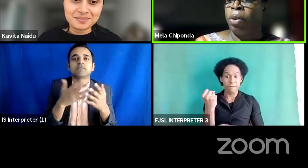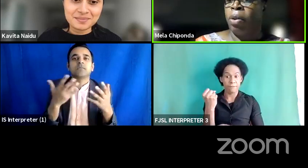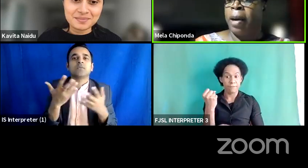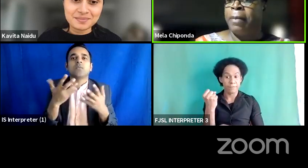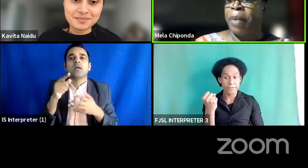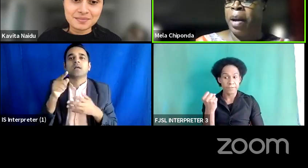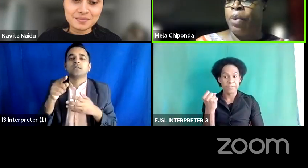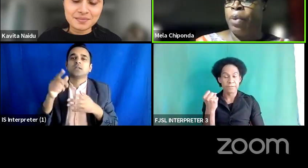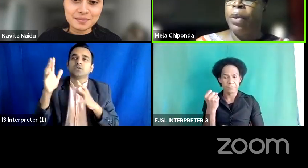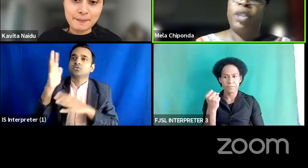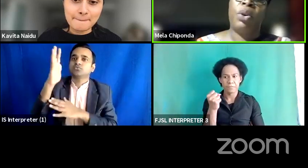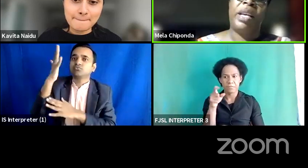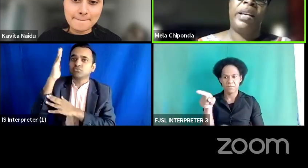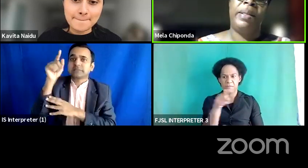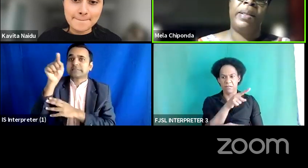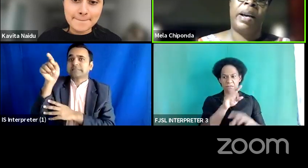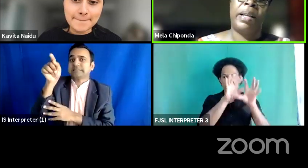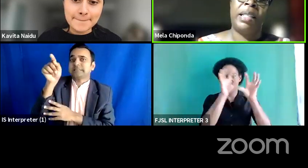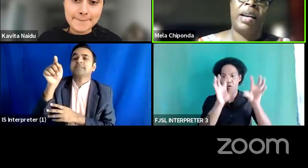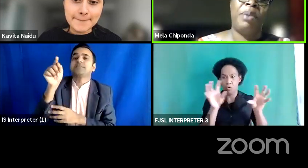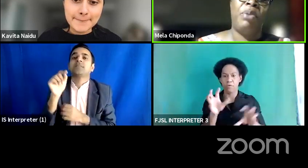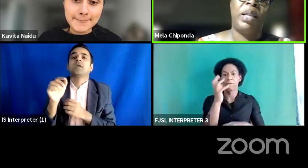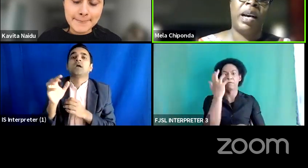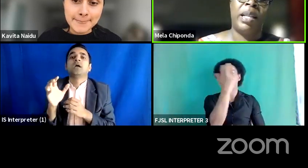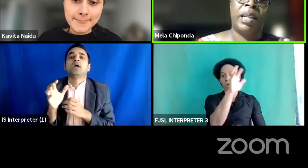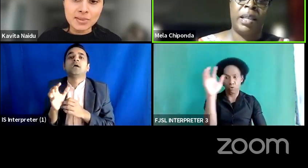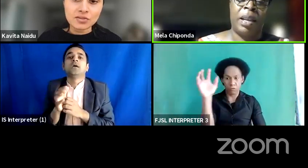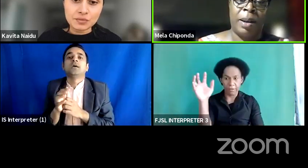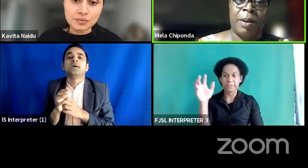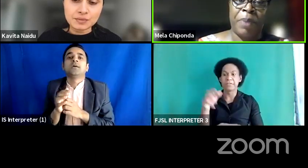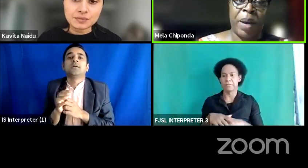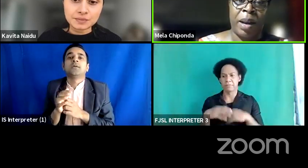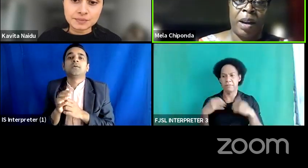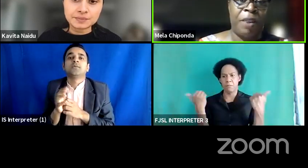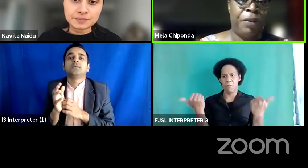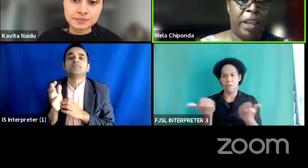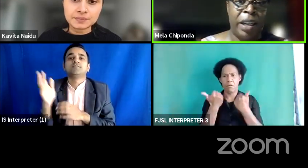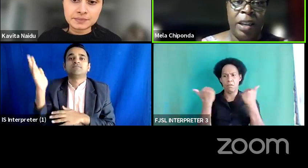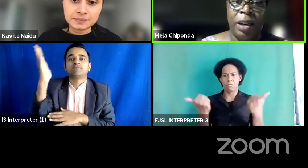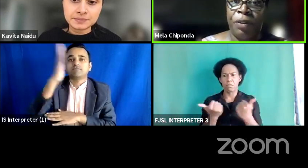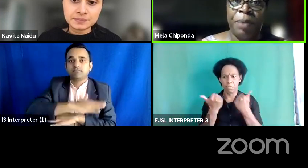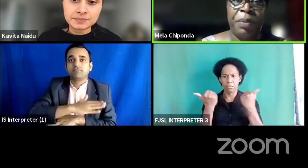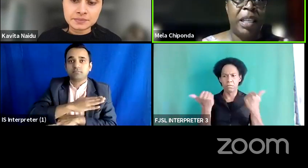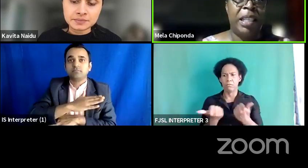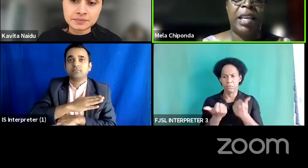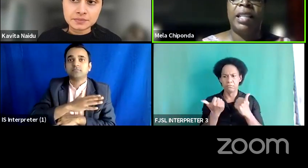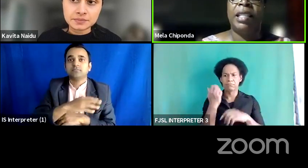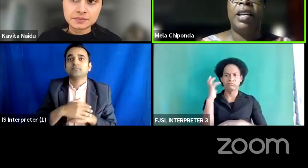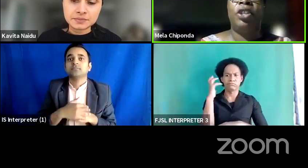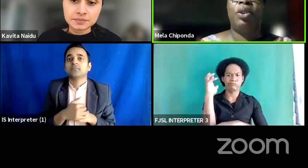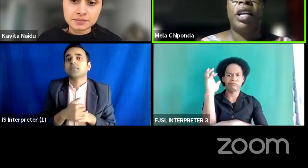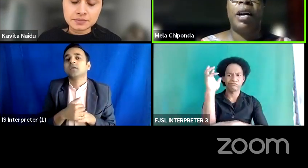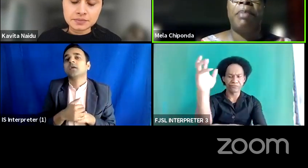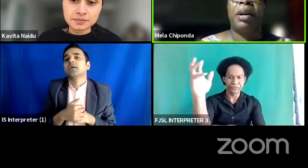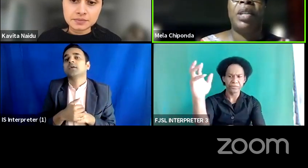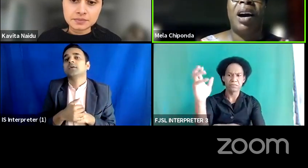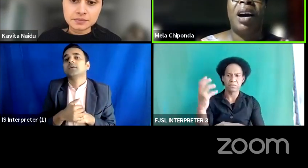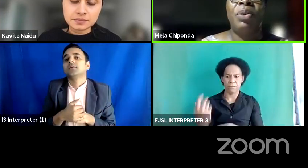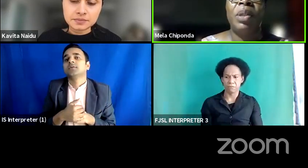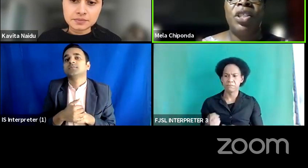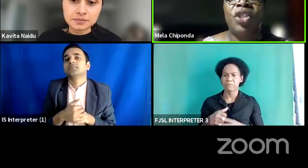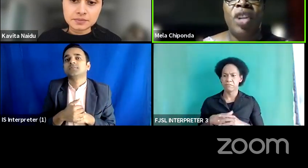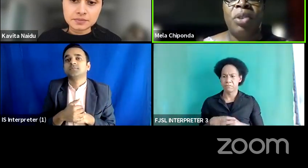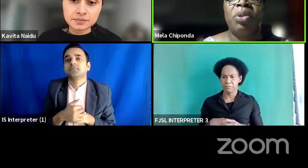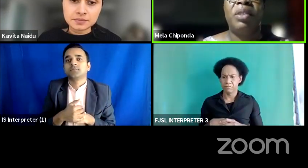said also, we were talking the other time with other African ecofeminists and talking